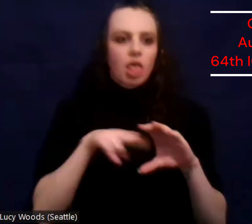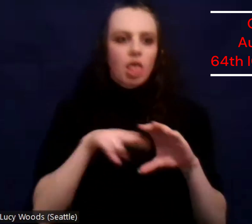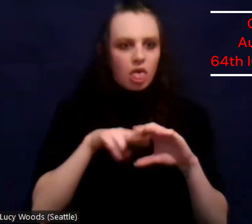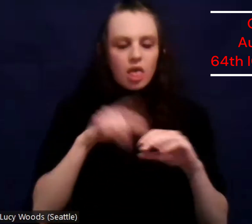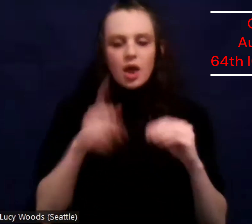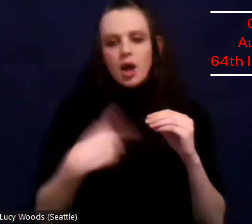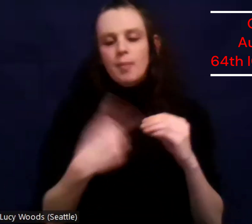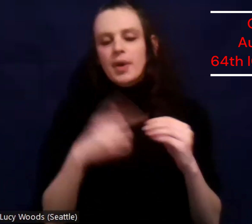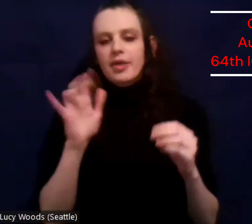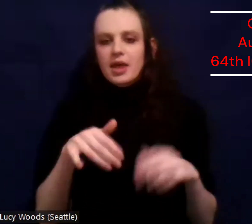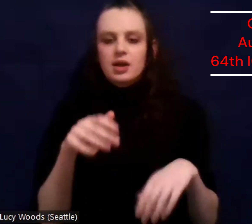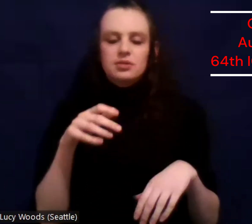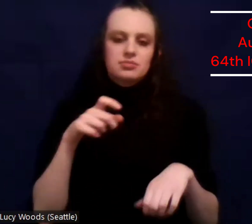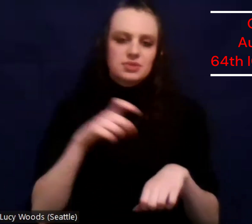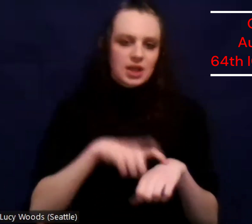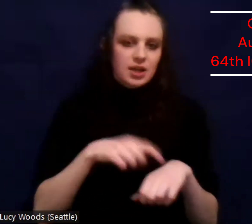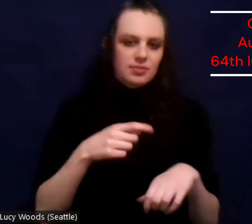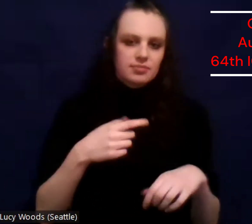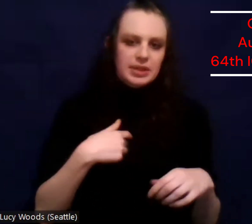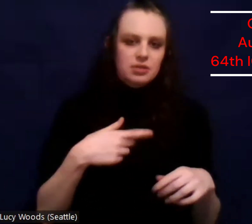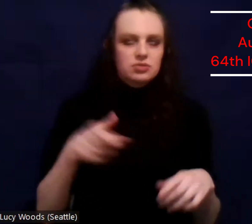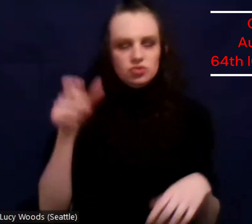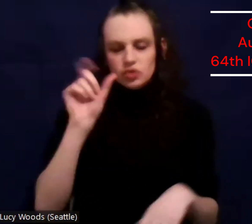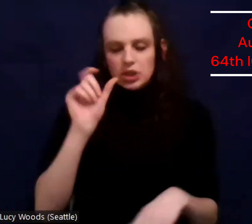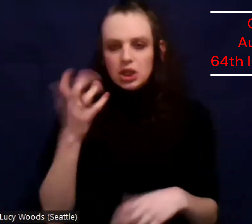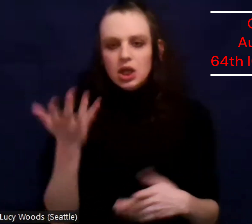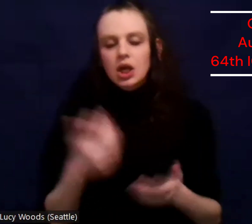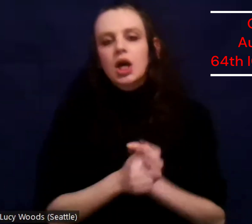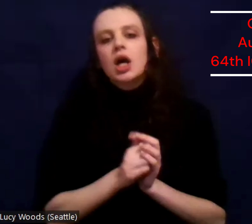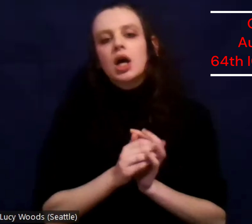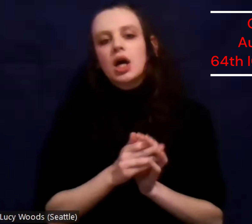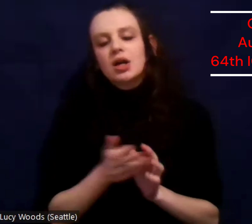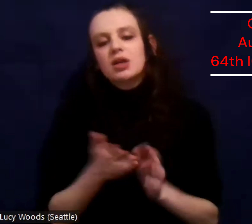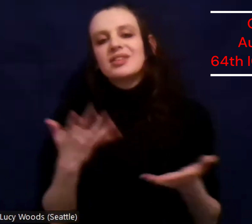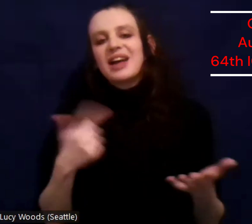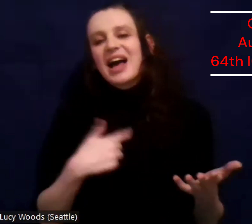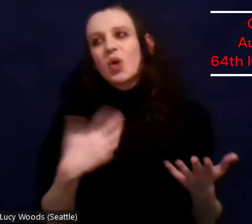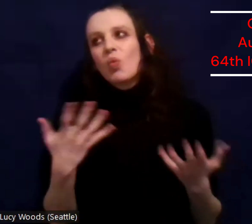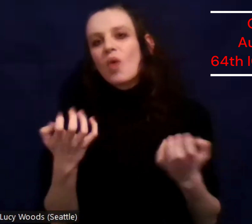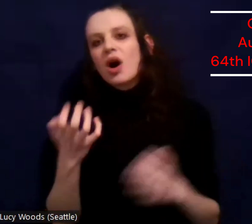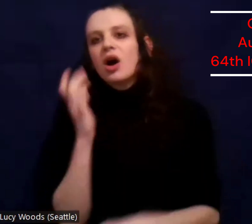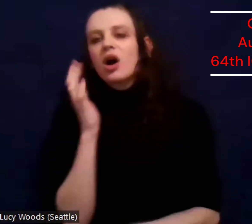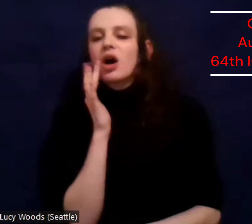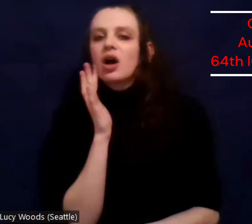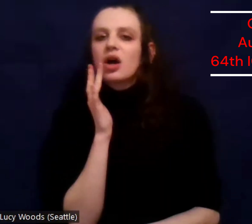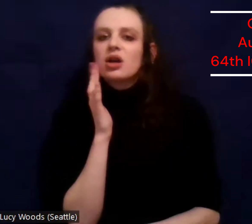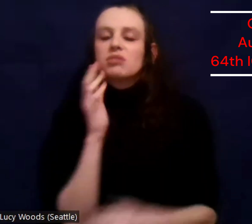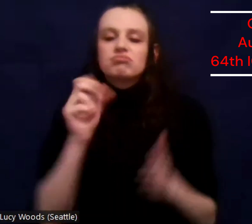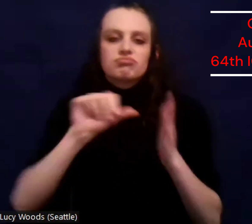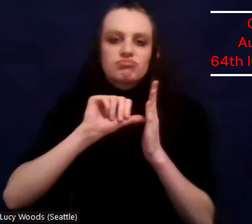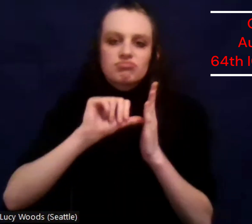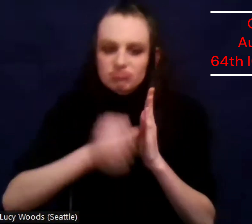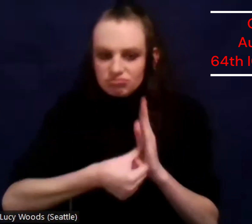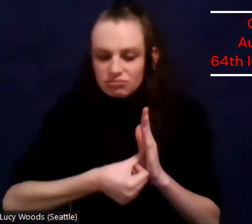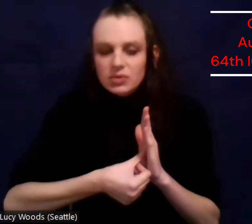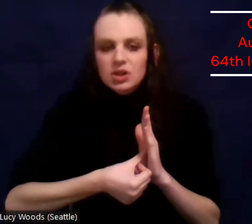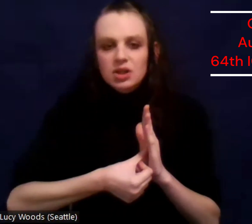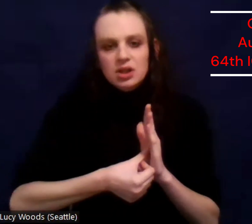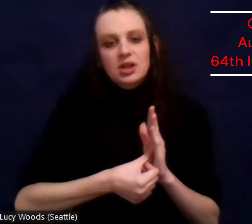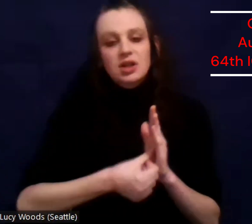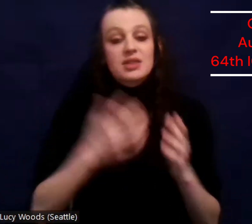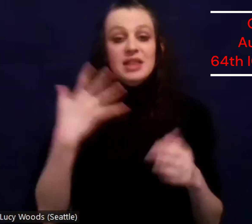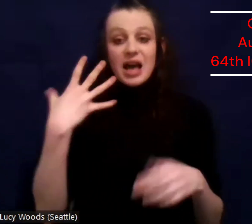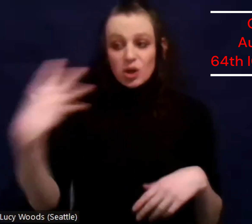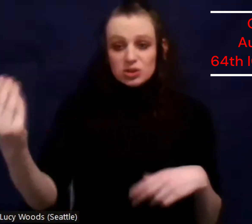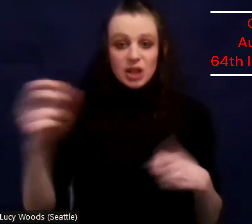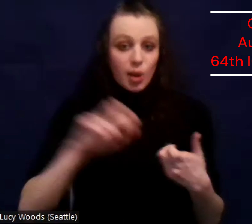don't have a whole bunch of time. I kind of want to just emphasize that it's not the external